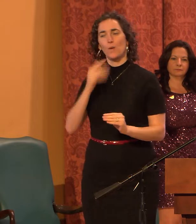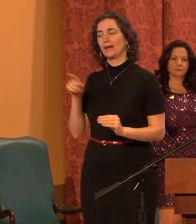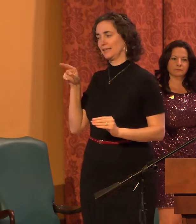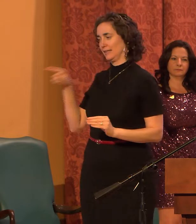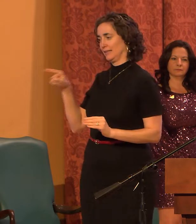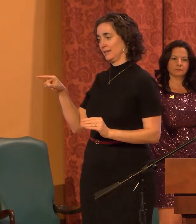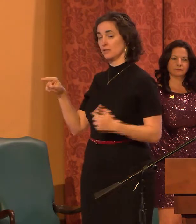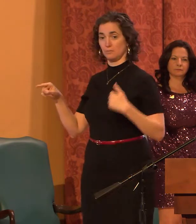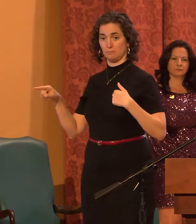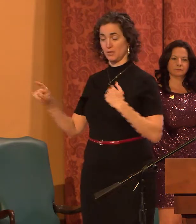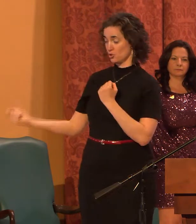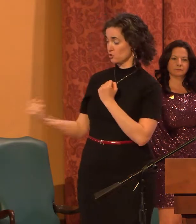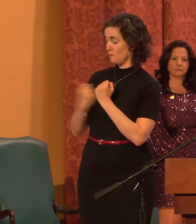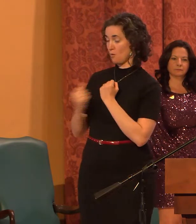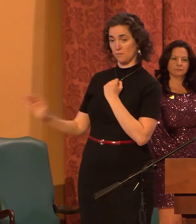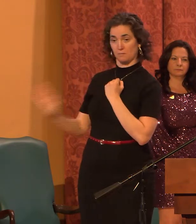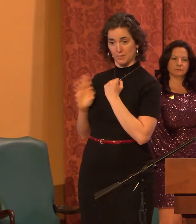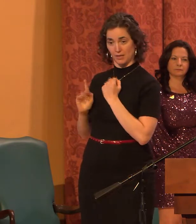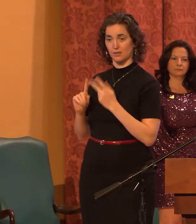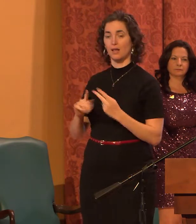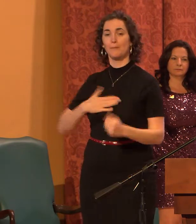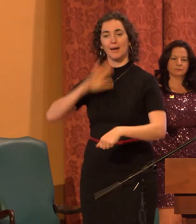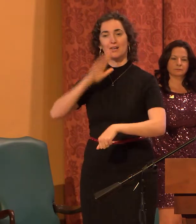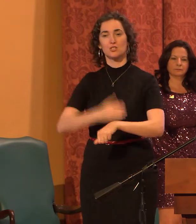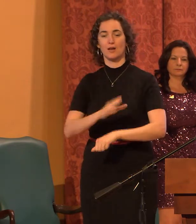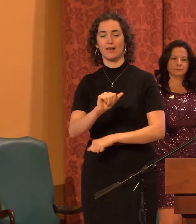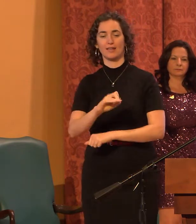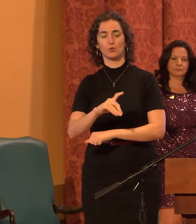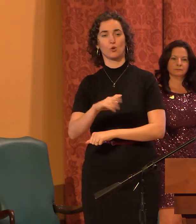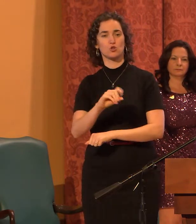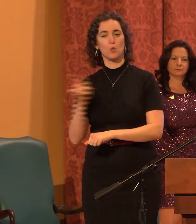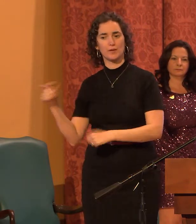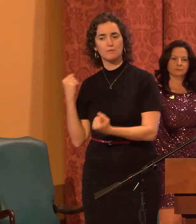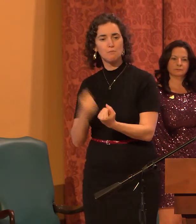only support me, my son Antonio,